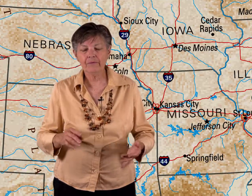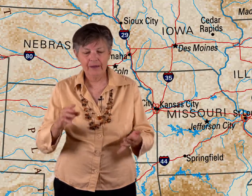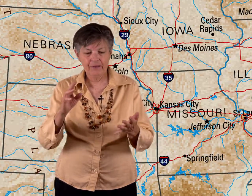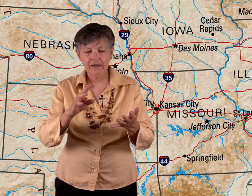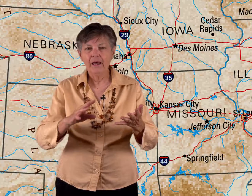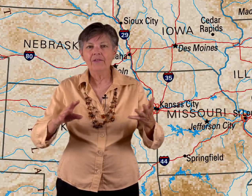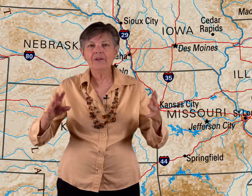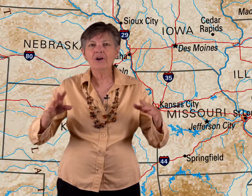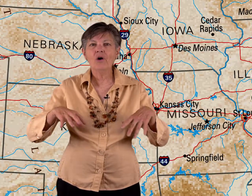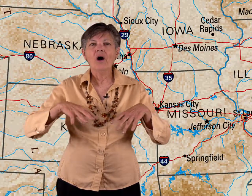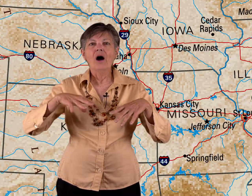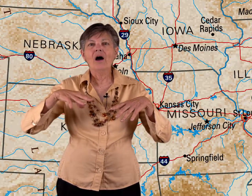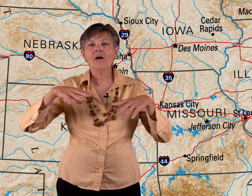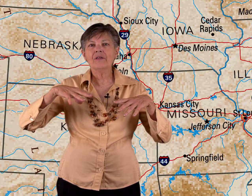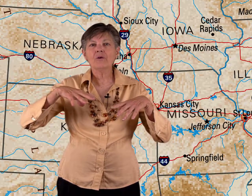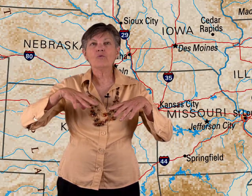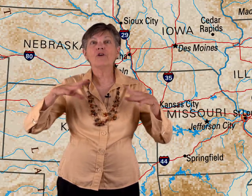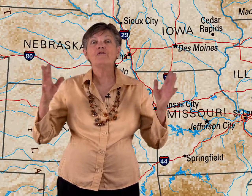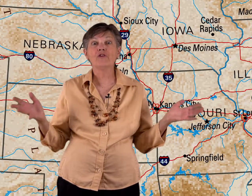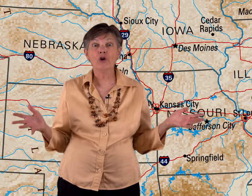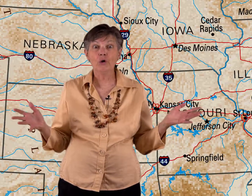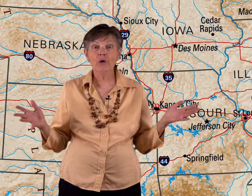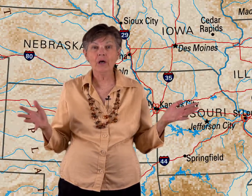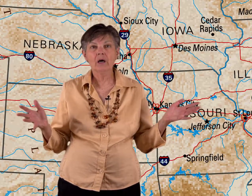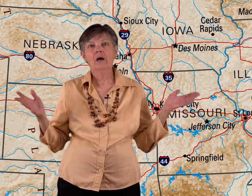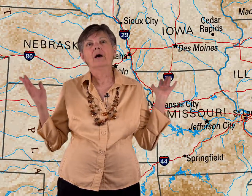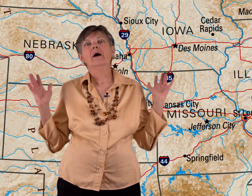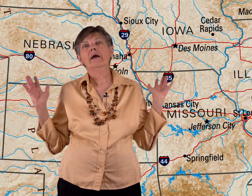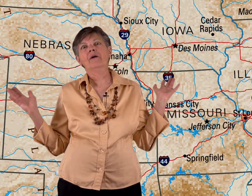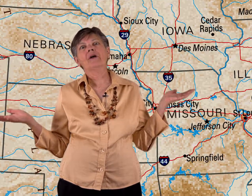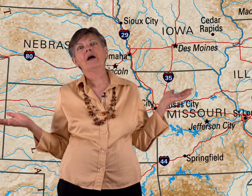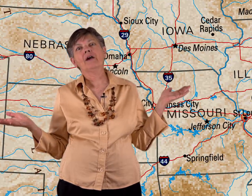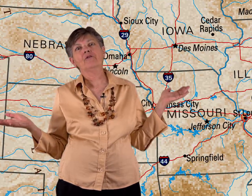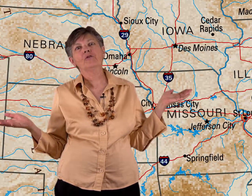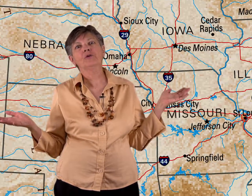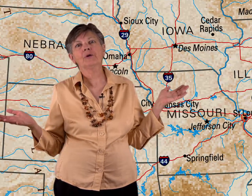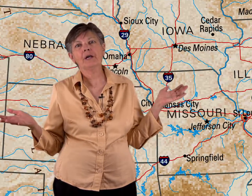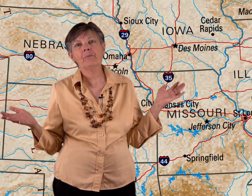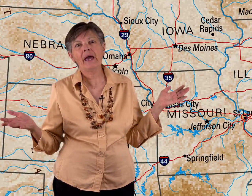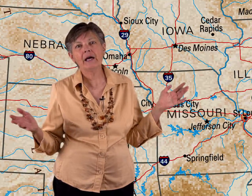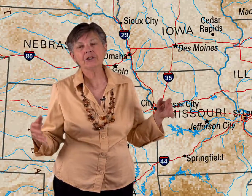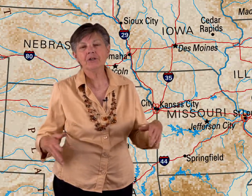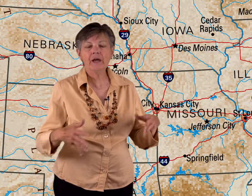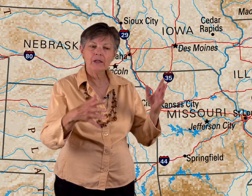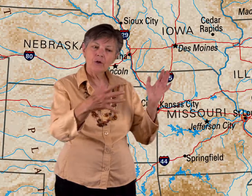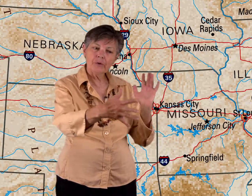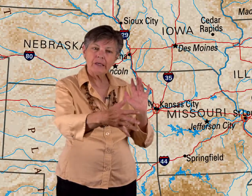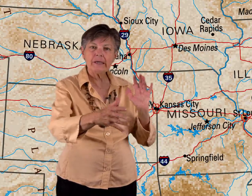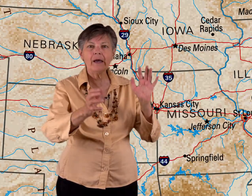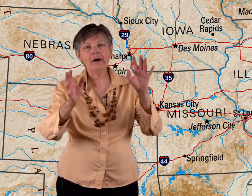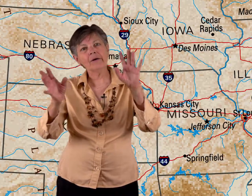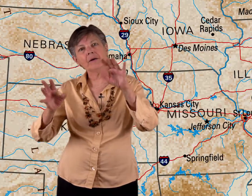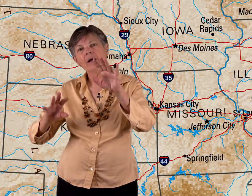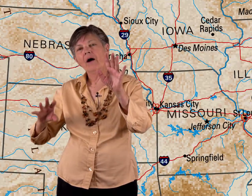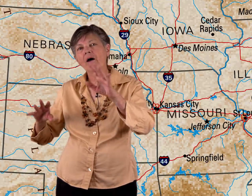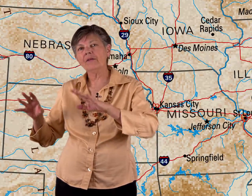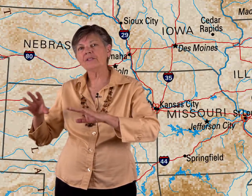got all the food, every kind of food you can imagine. You've got little Greek town and all these